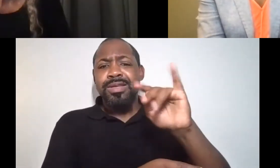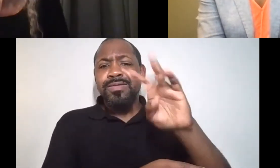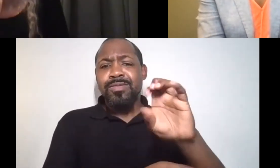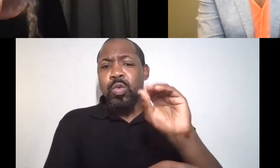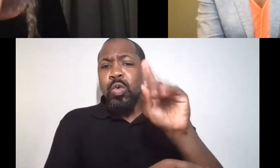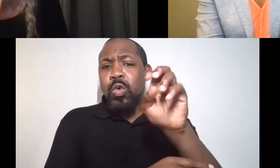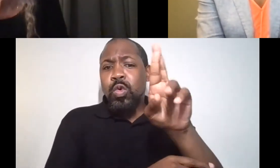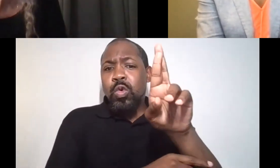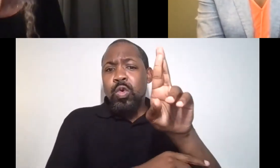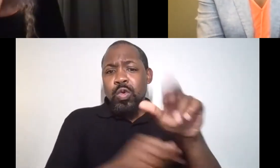keep